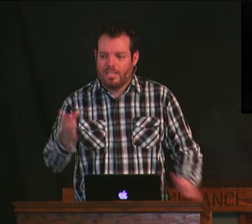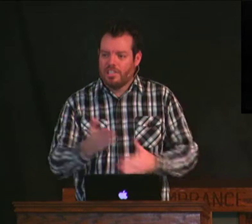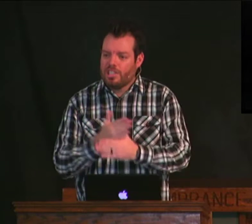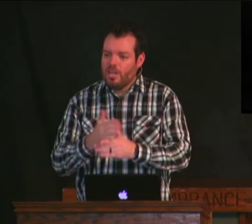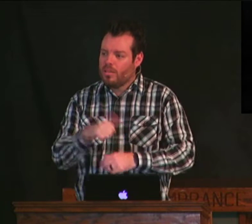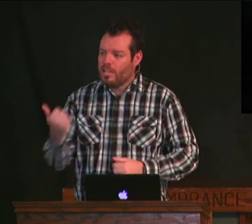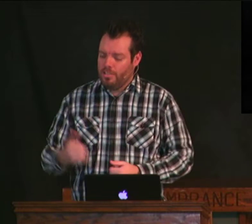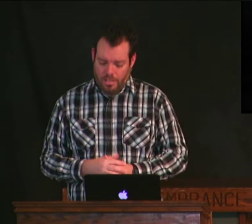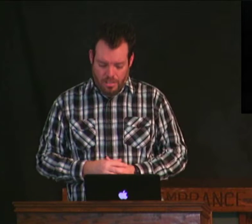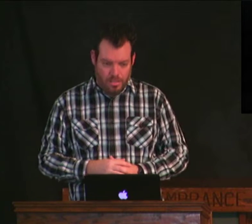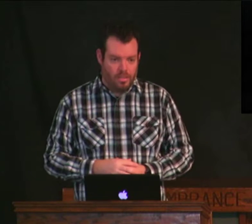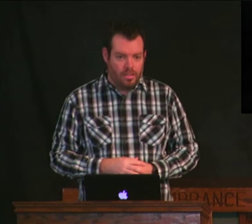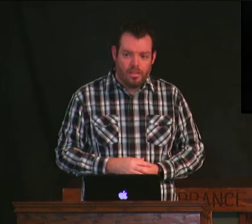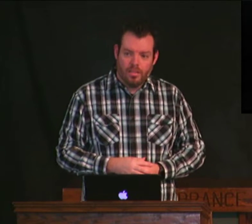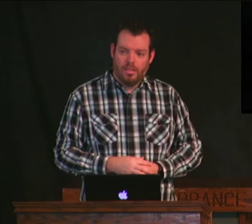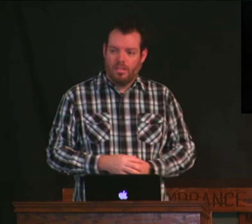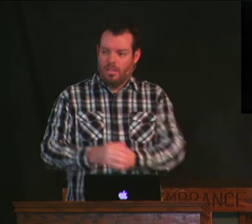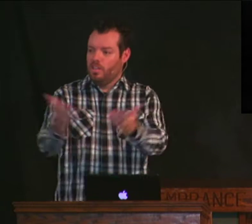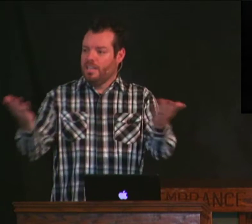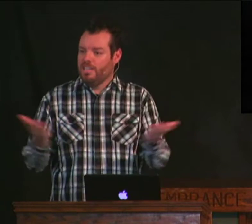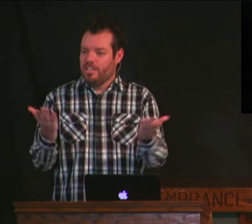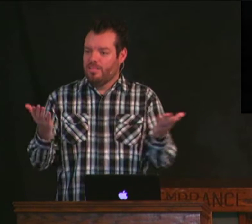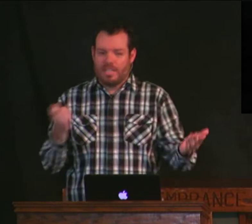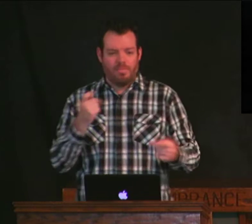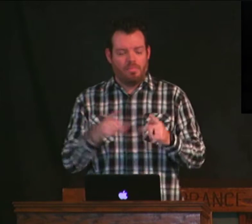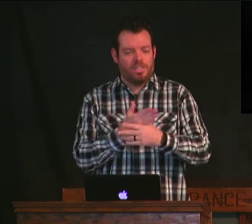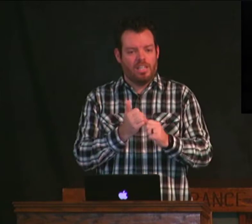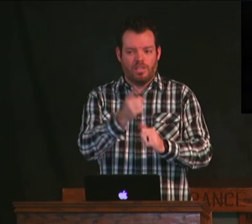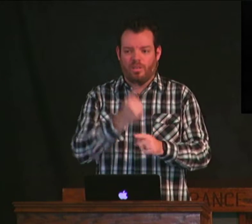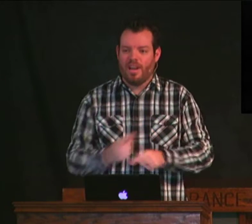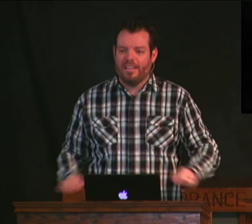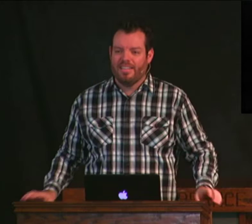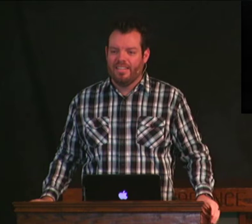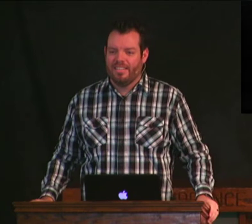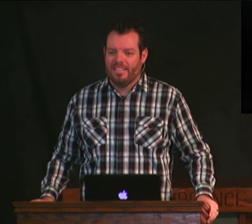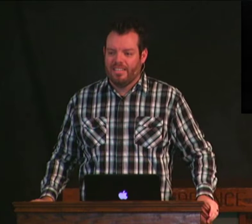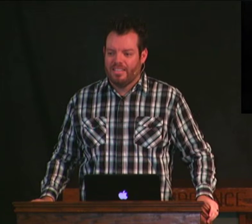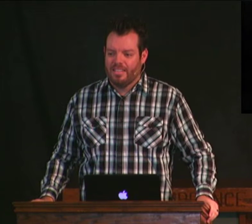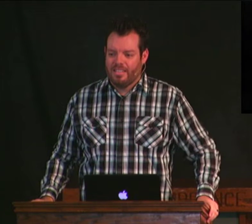and share with others. You're here because people share with you, right?